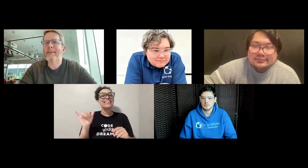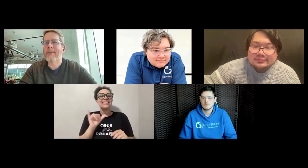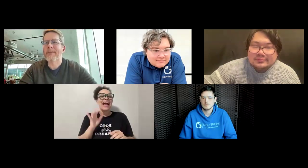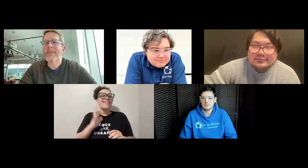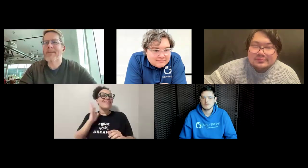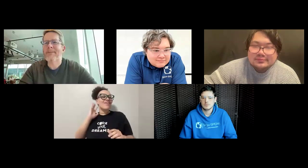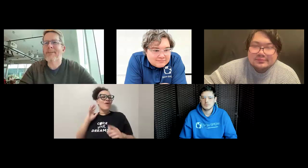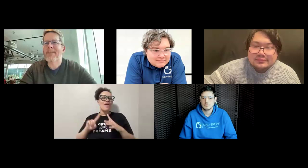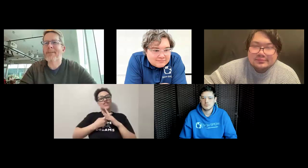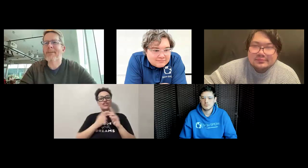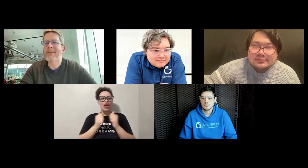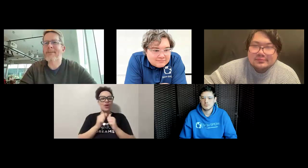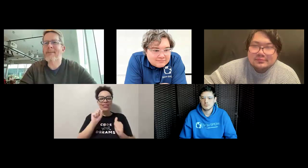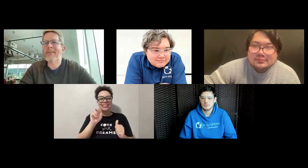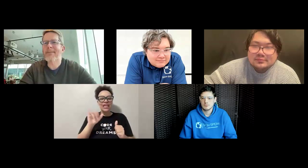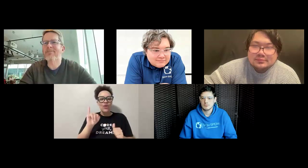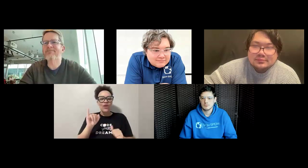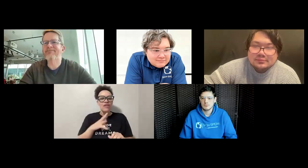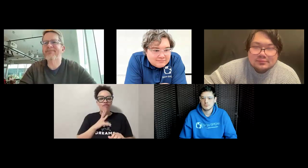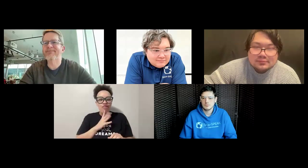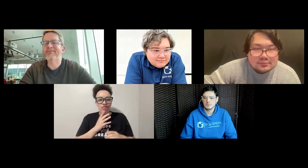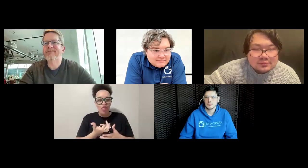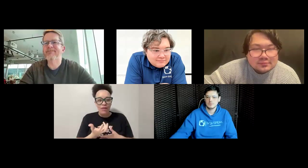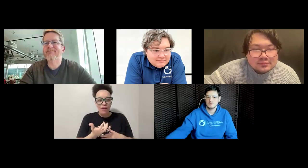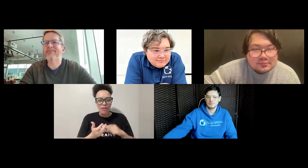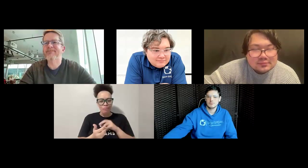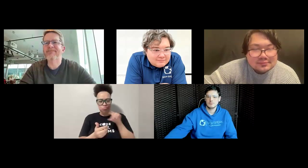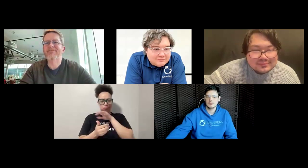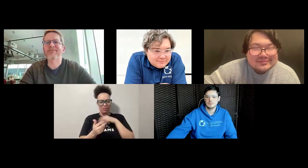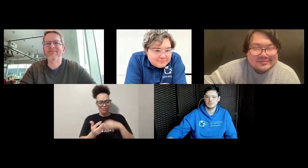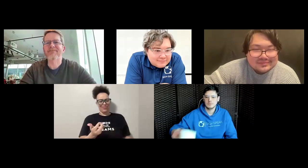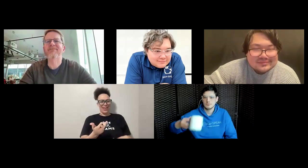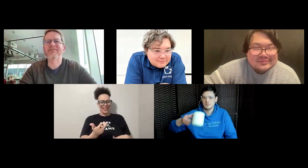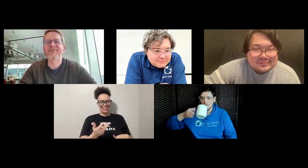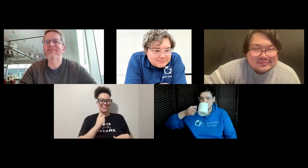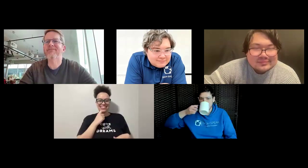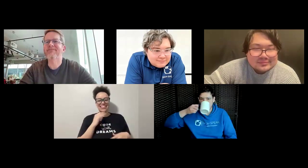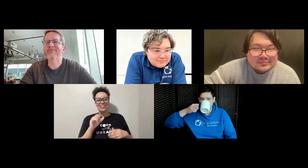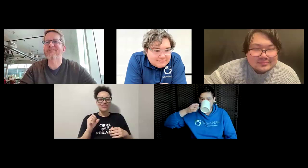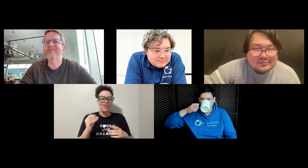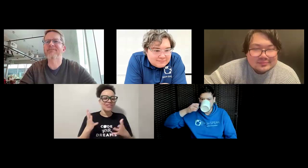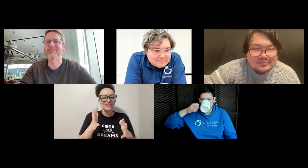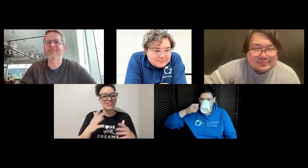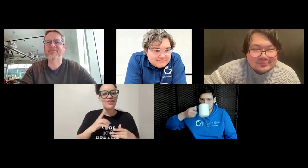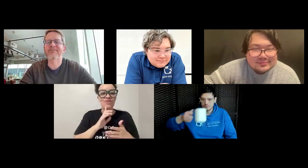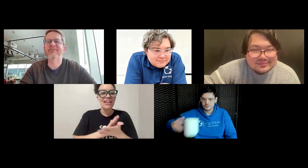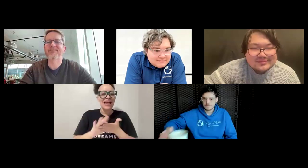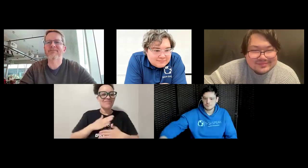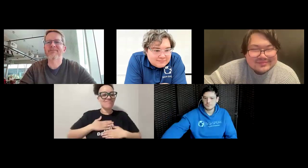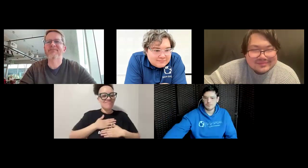So just kind of former start with AI and just how it used to pop up for us